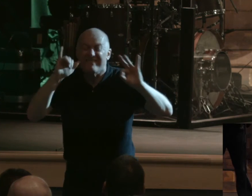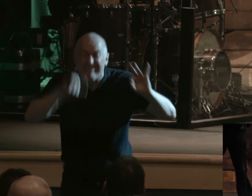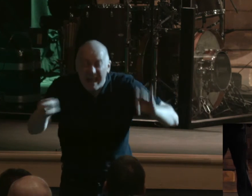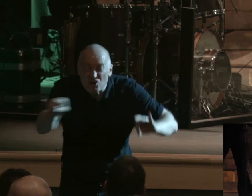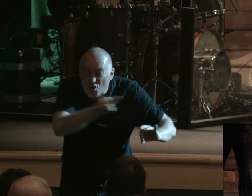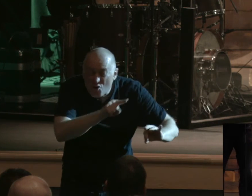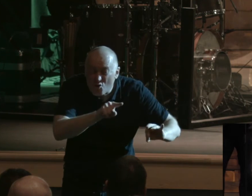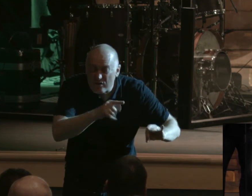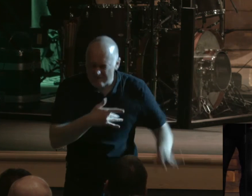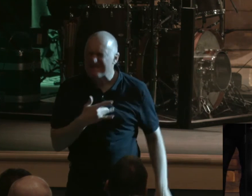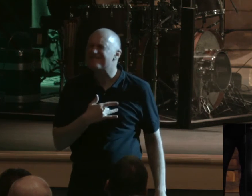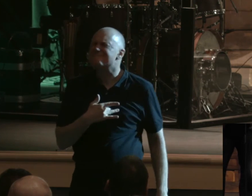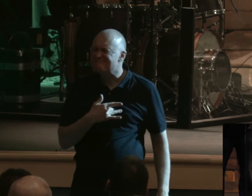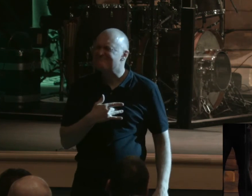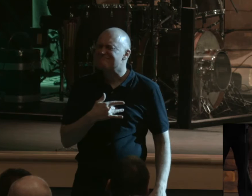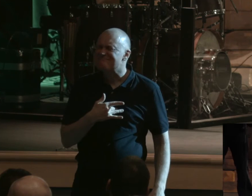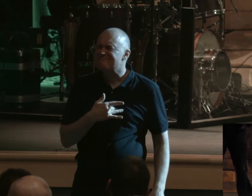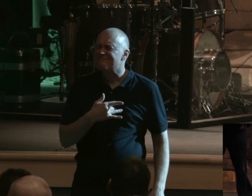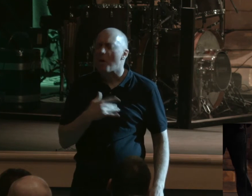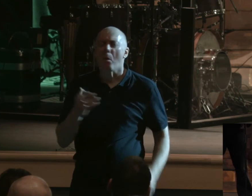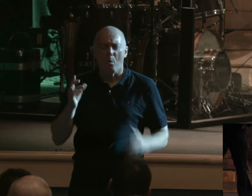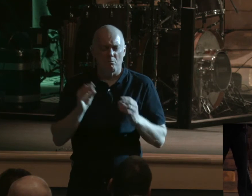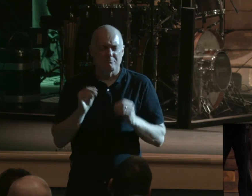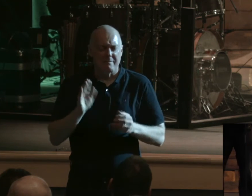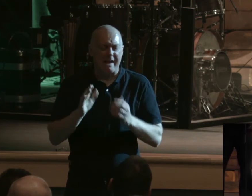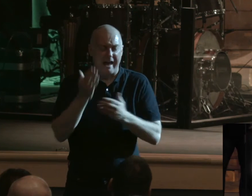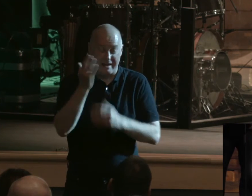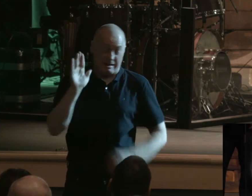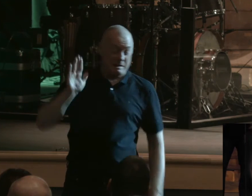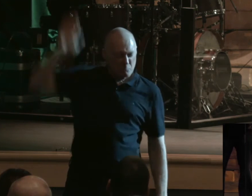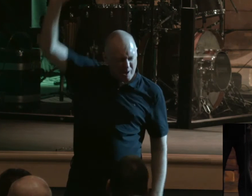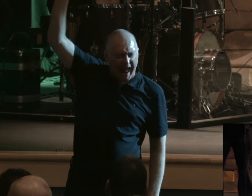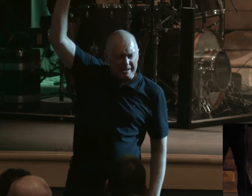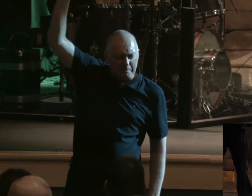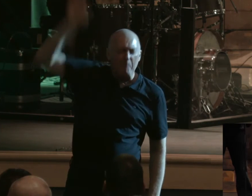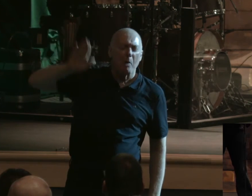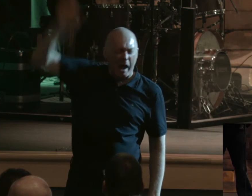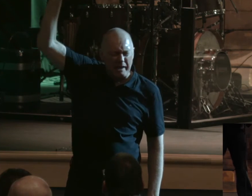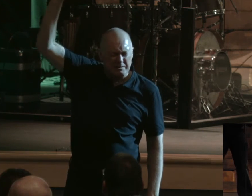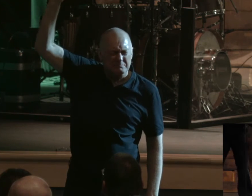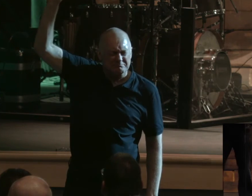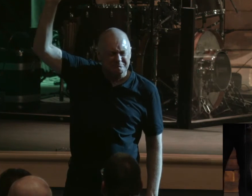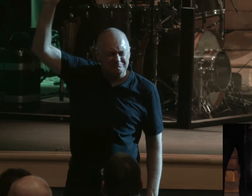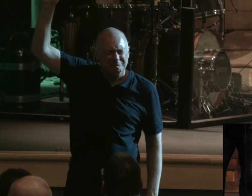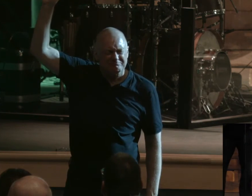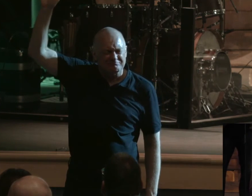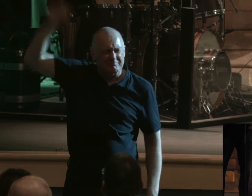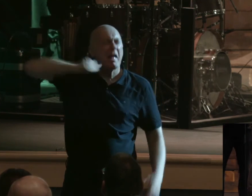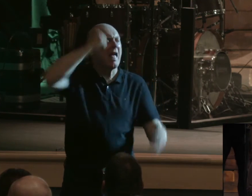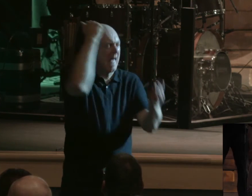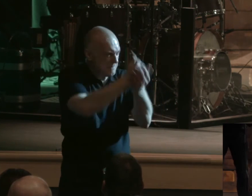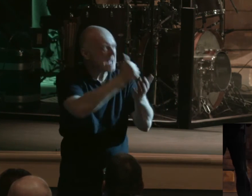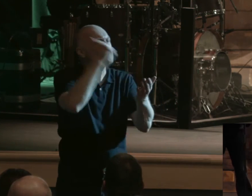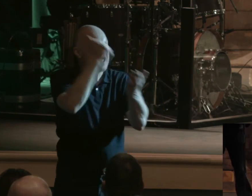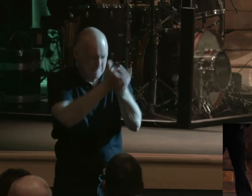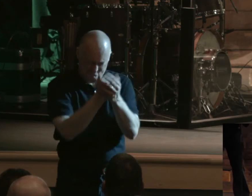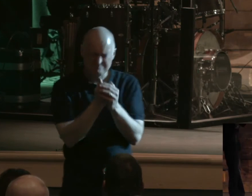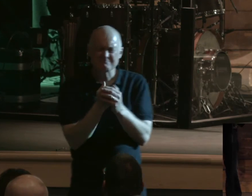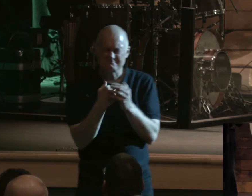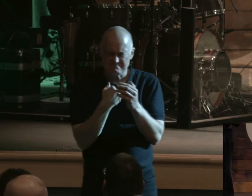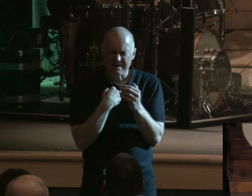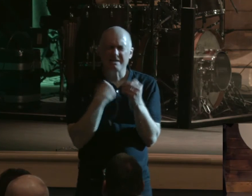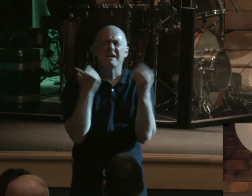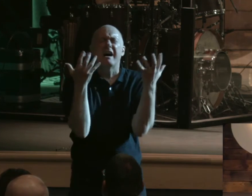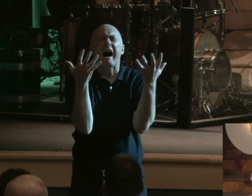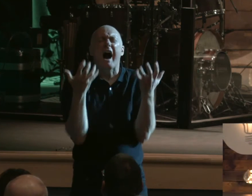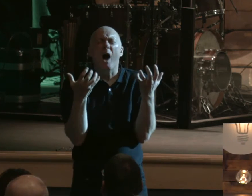today, I ask you just to raise your hand where you are right now. Raise your hand in faith. Amen. This is saying, I want to be